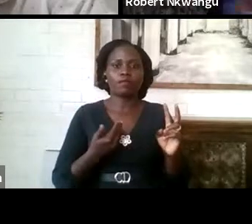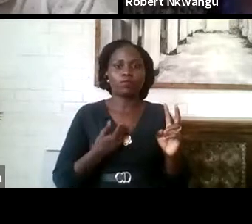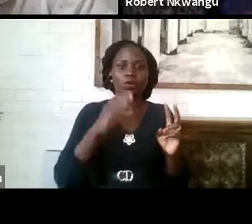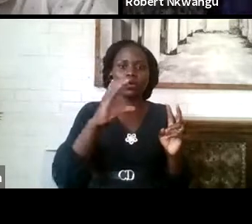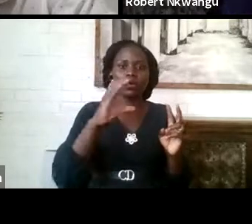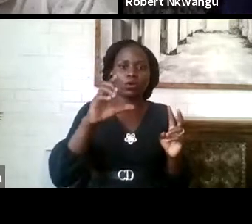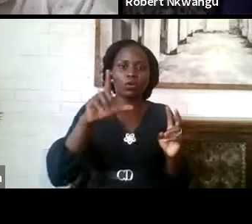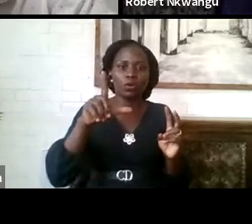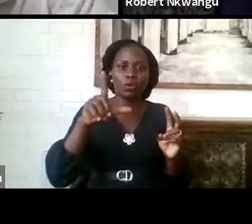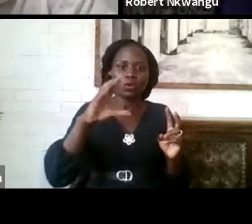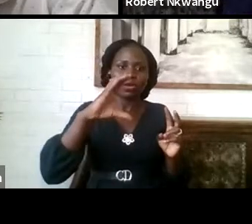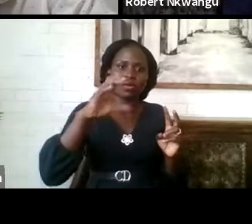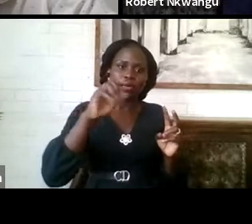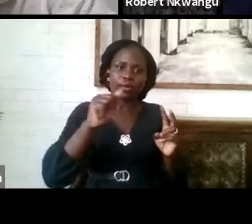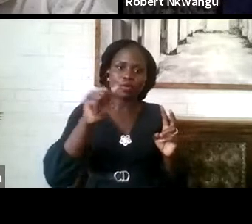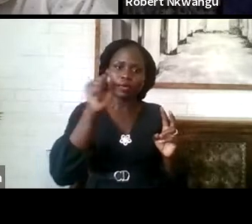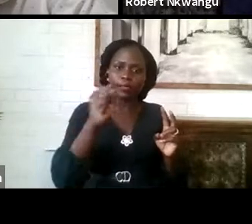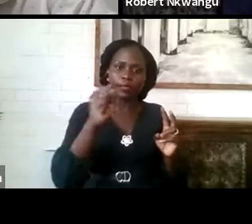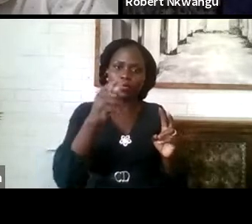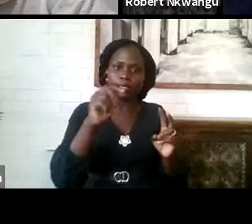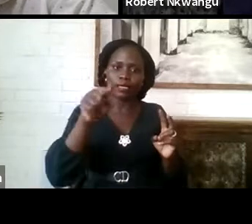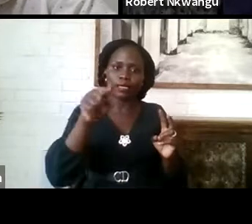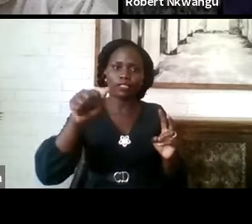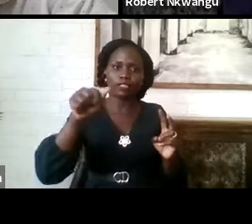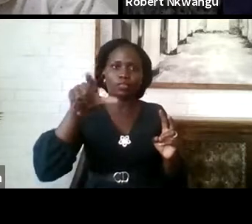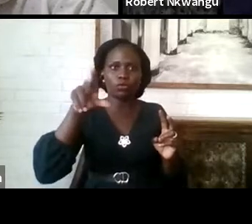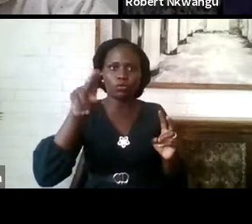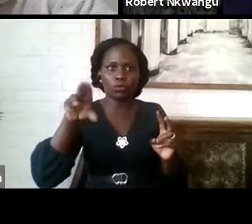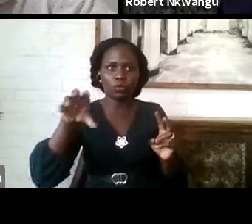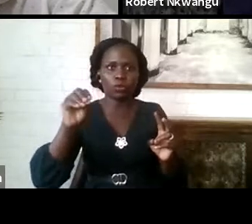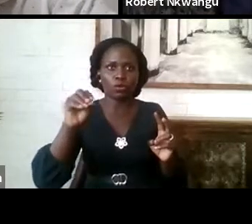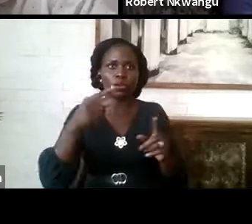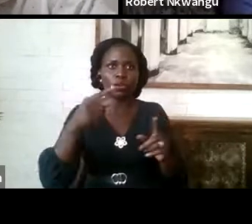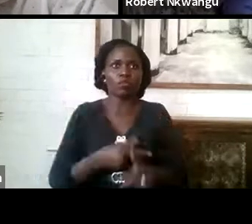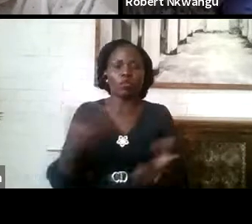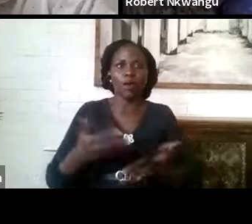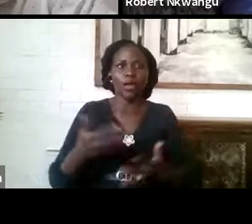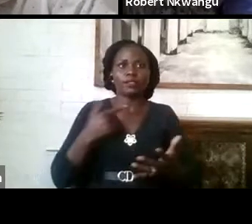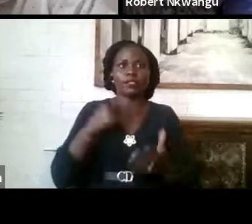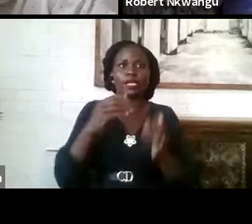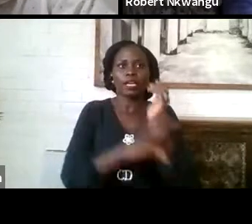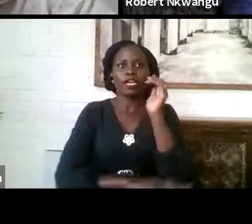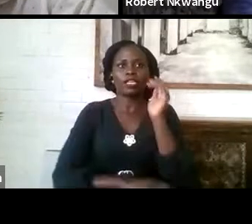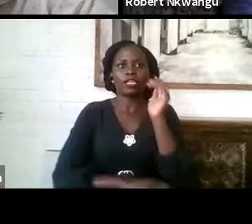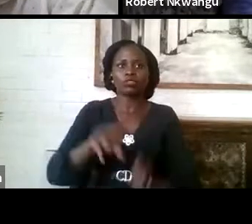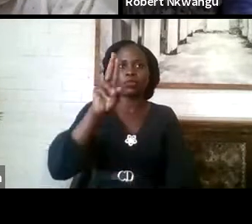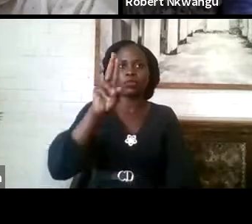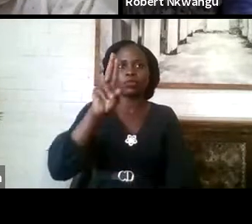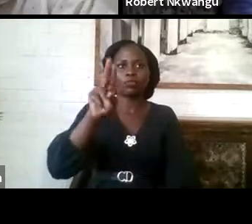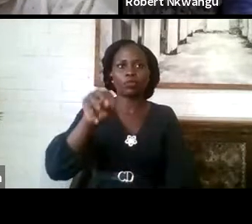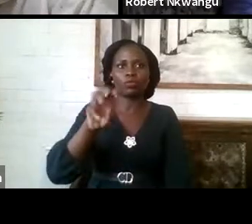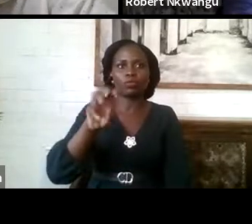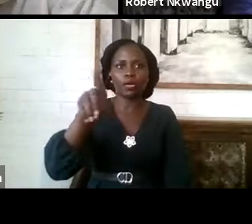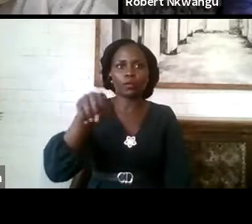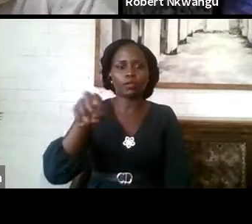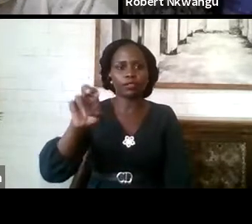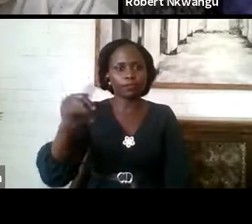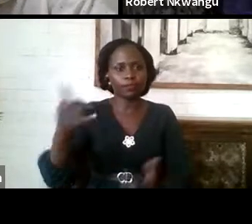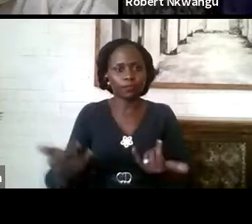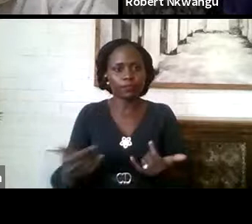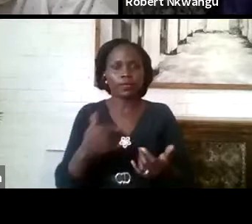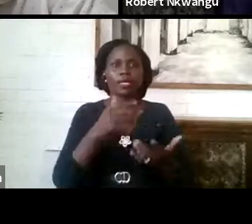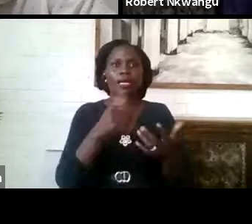Mozambique. We have Mr. Robert Nkwangu, who is the Executive Director of the National Association of the